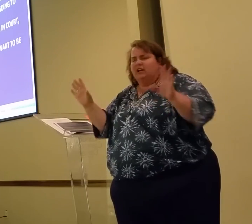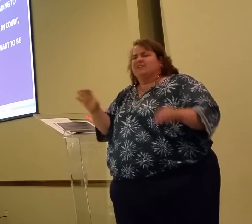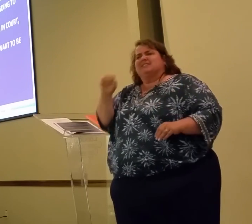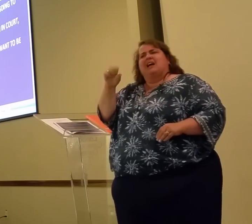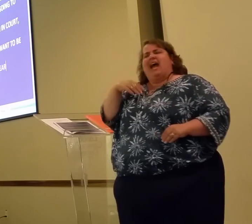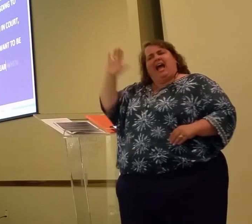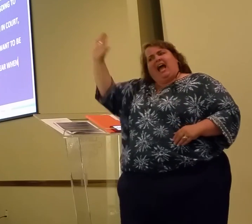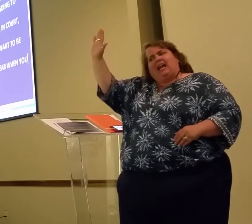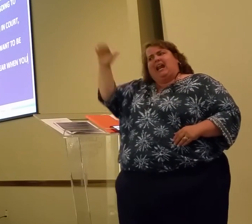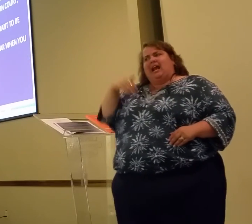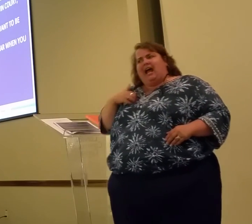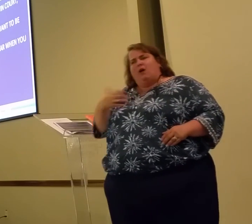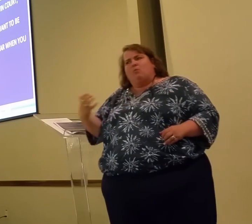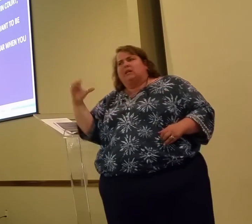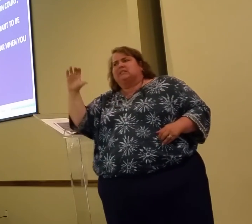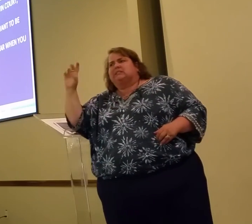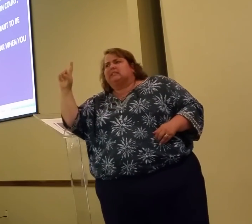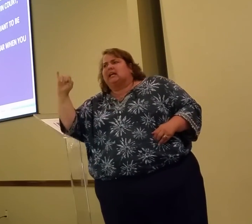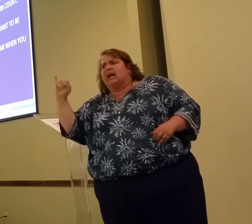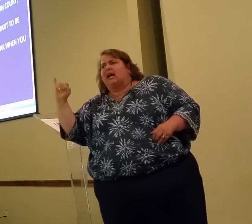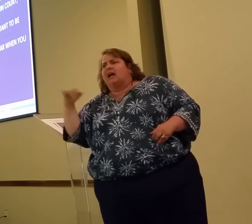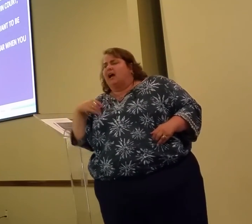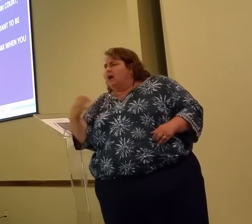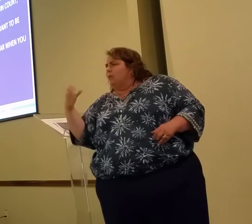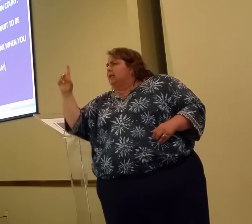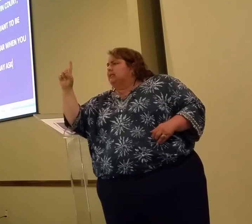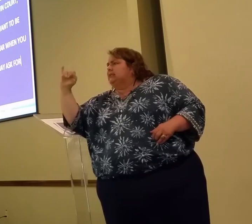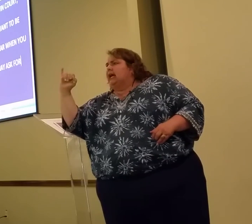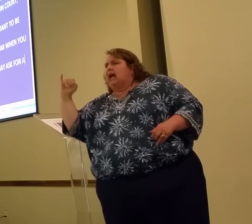court. So you may ask for a CPI.